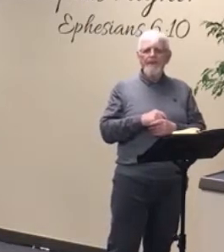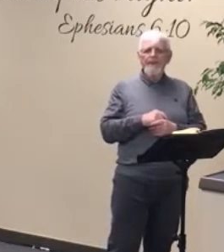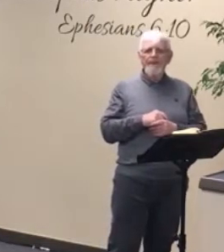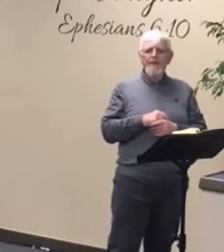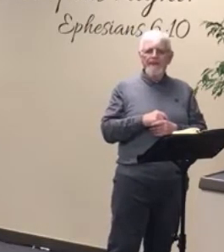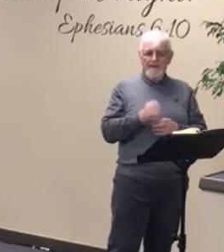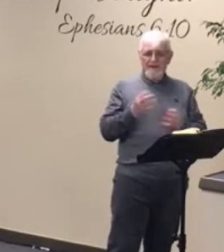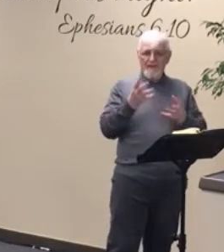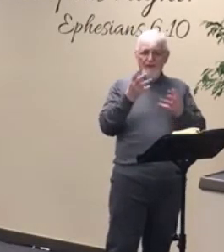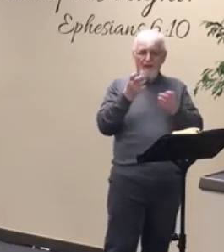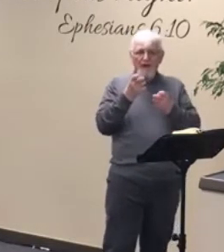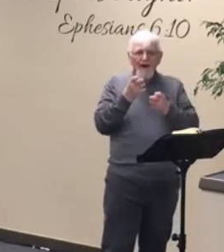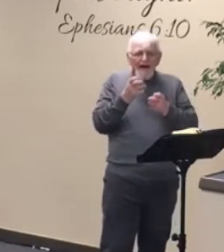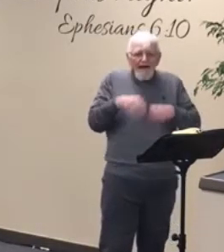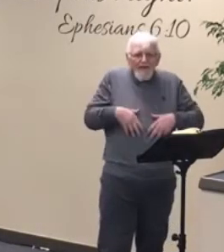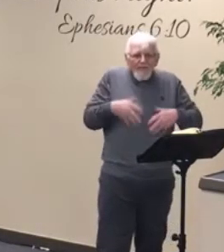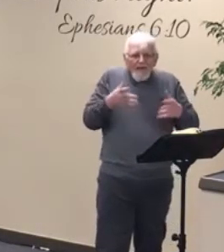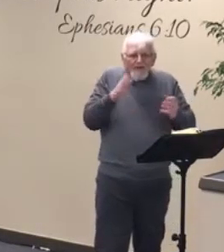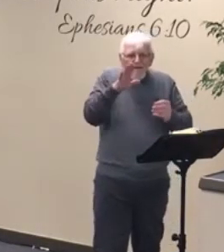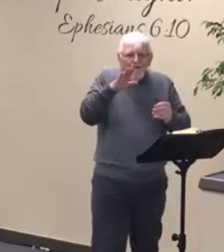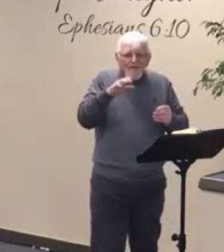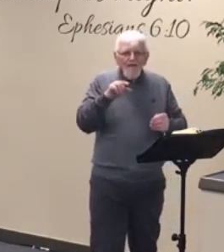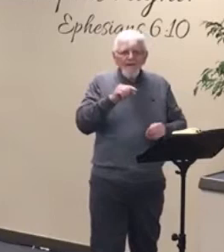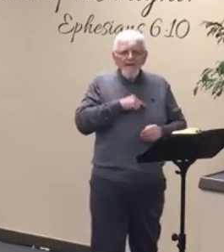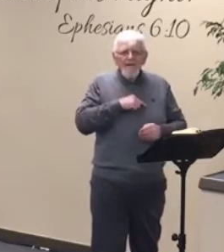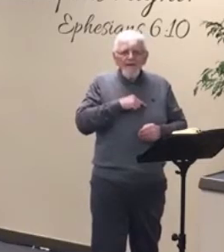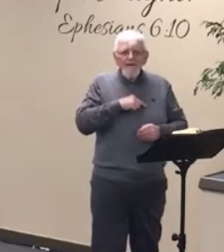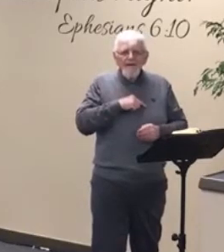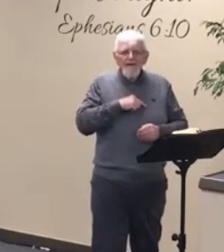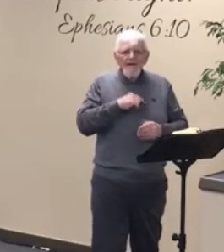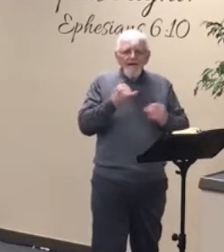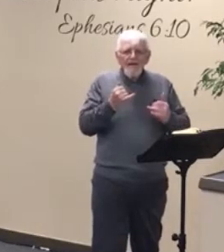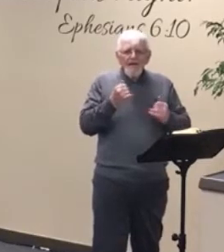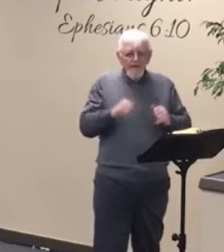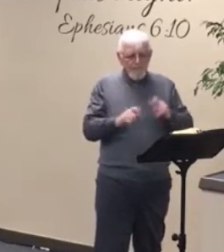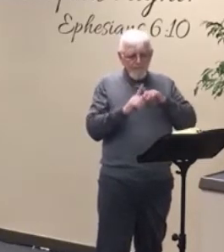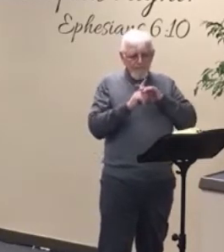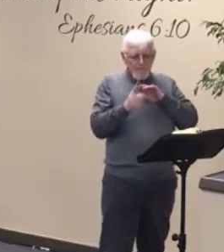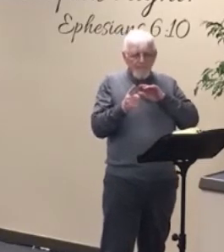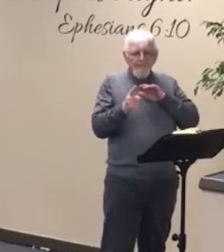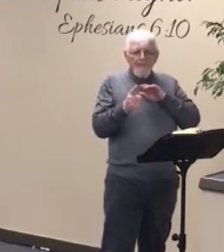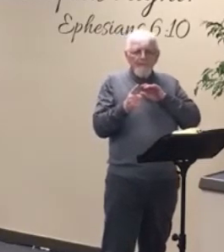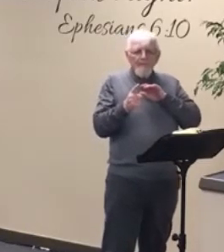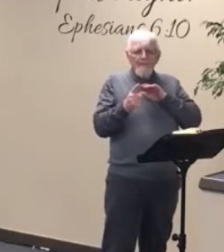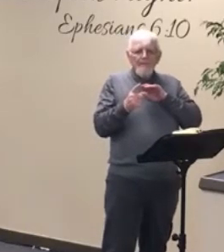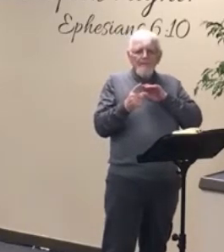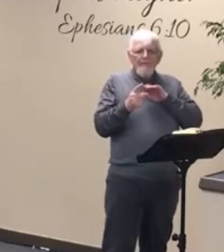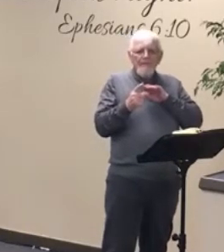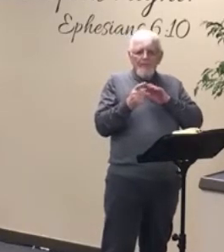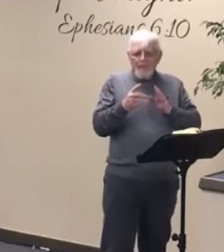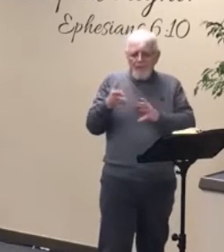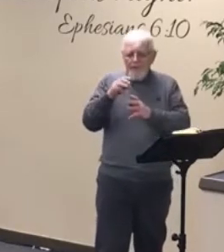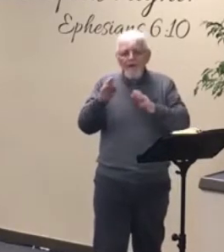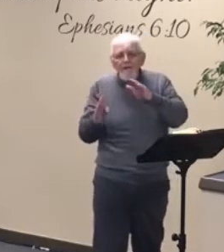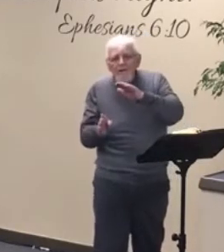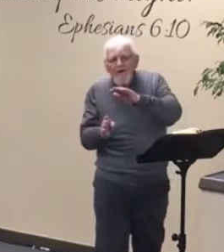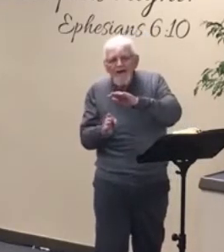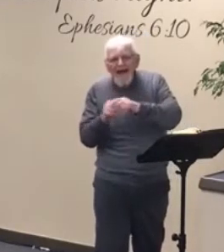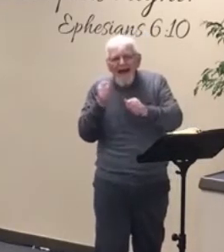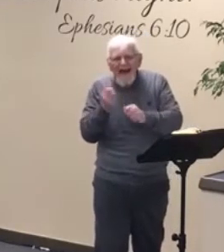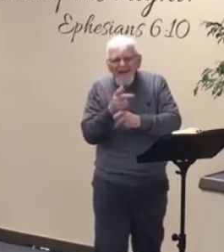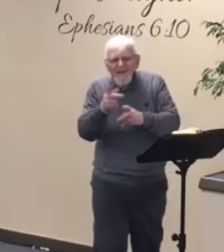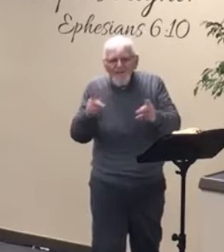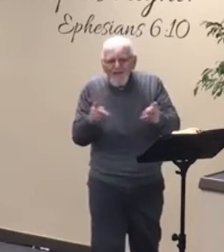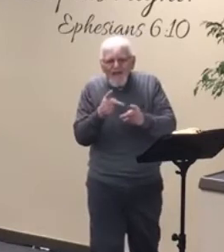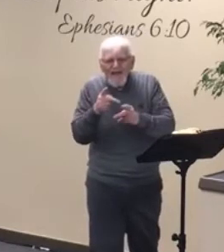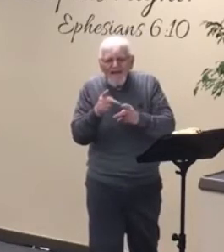And if you wanted to admit your guilt at this point, you could exit the process of humility. You know, at every place along